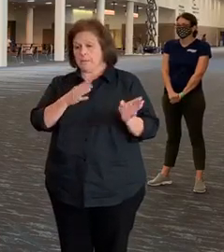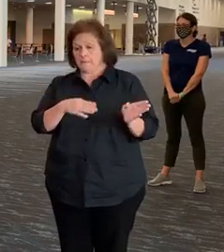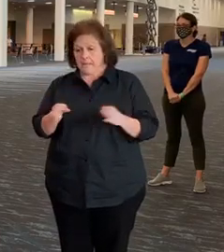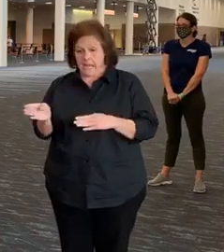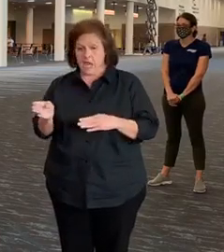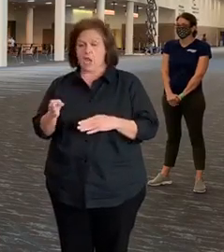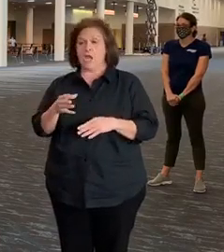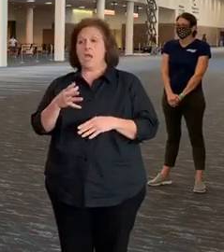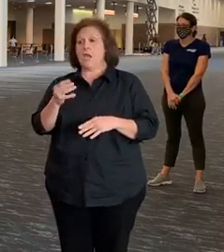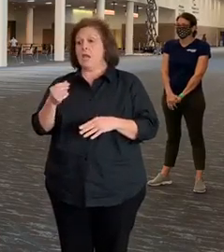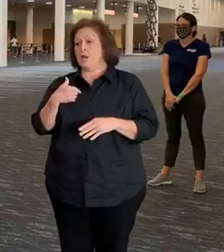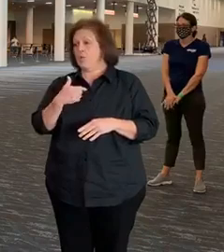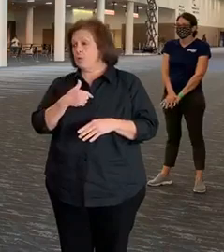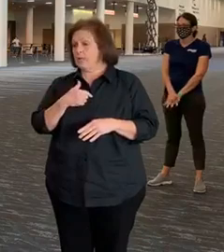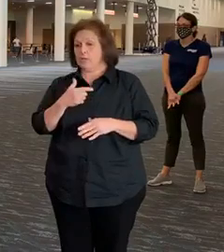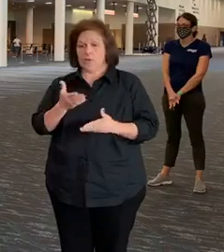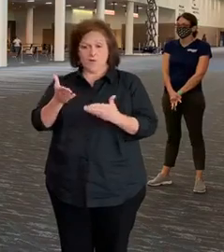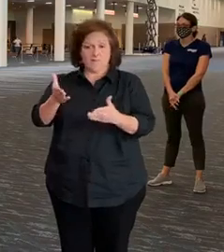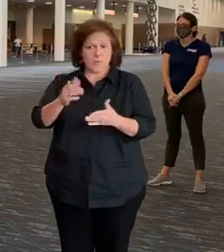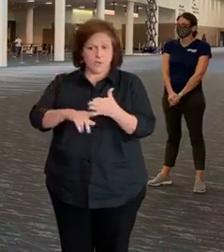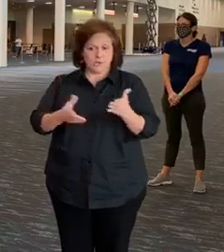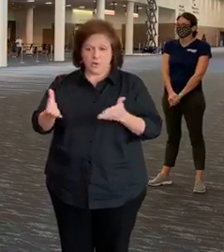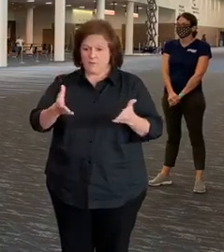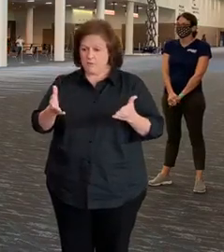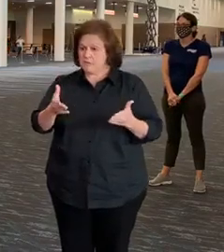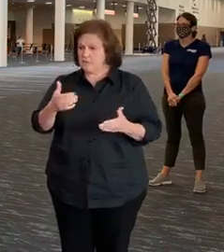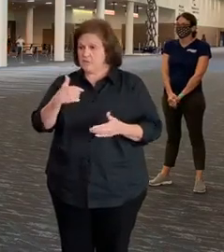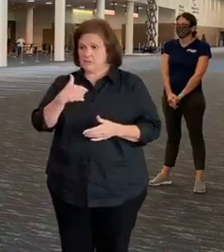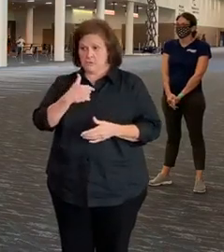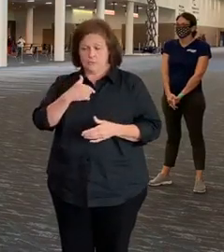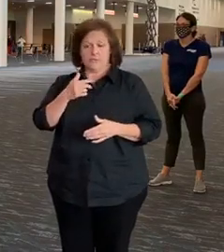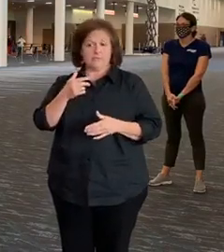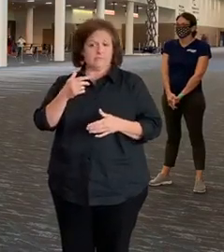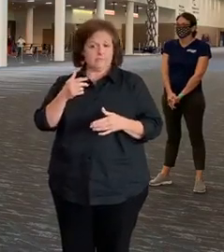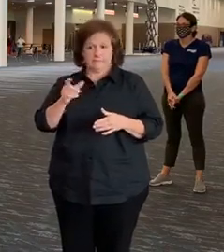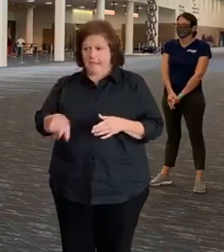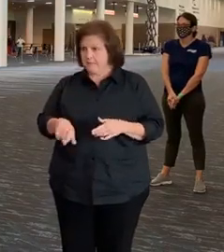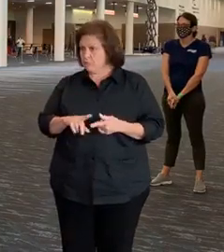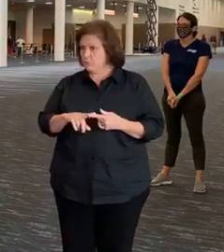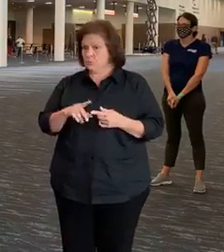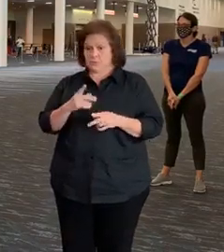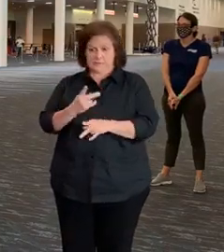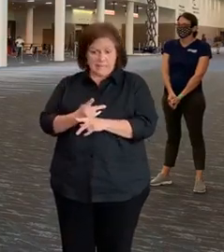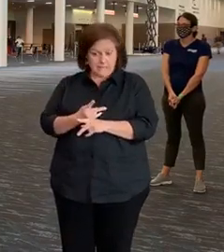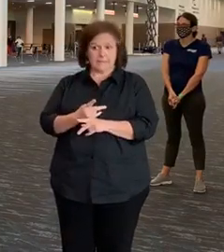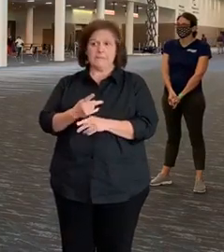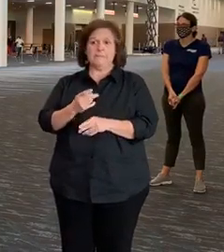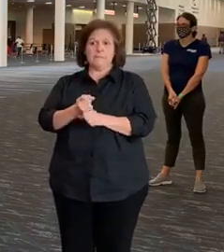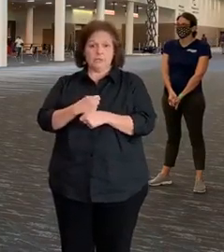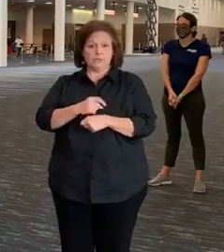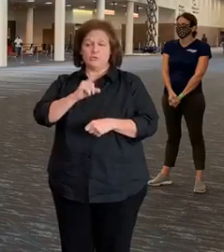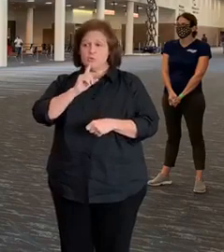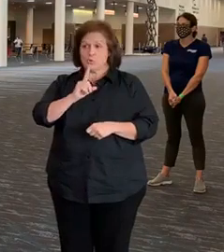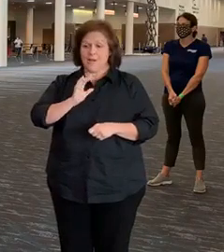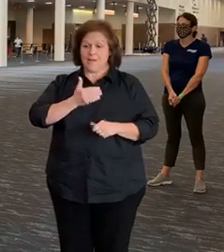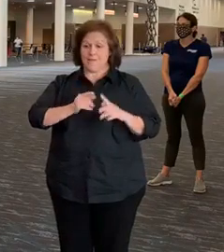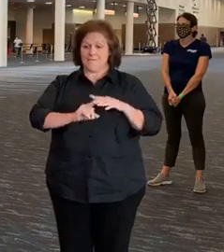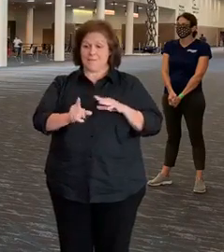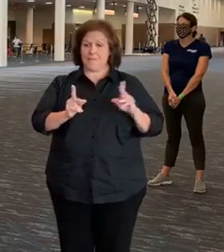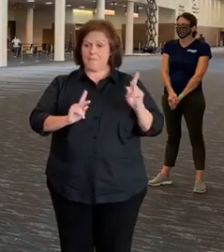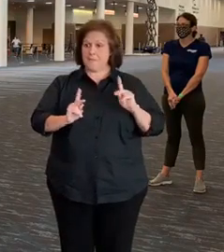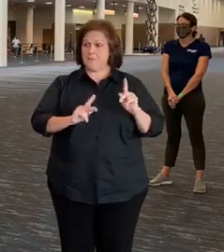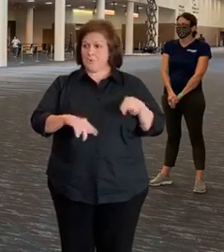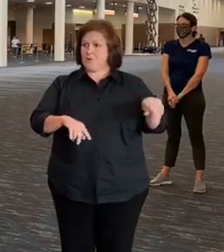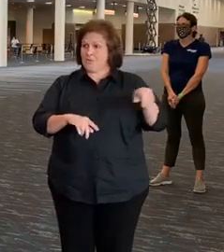prepared, and we'll render whatever service, however long it takes, to ensure, you know, that our people, our evacuees, you